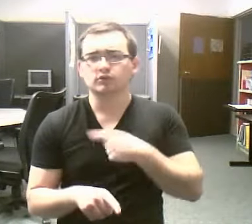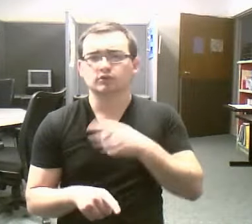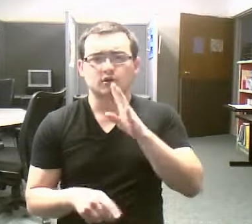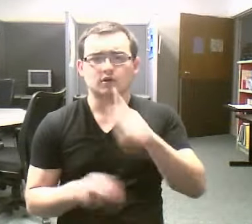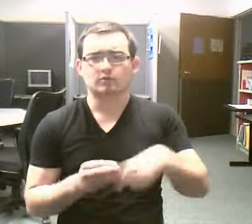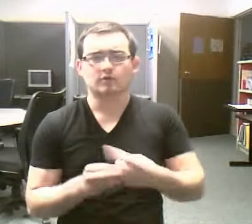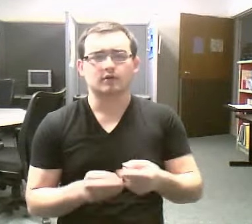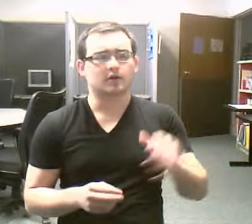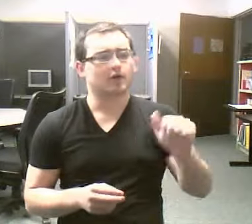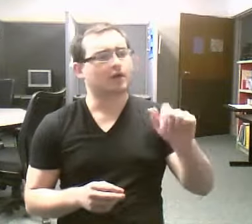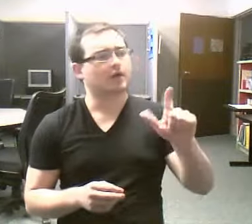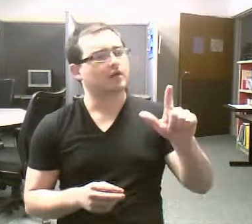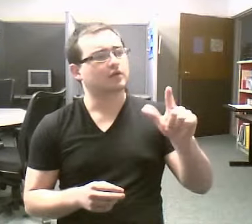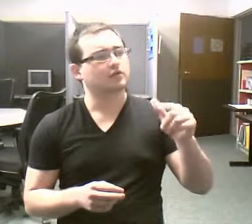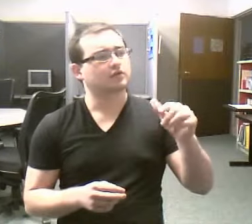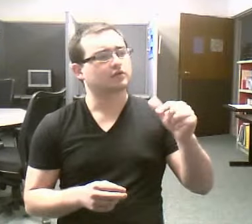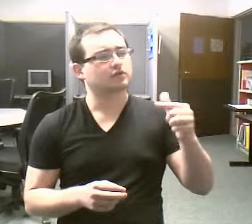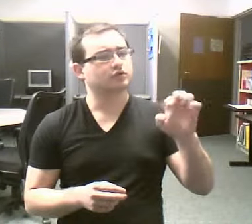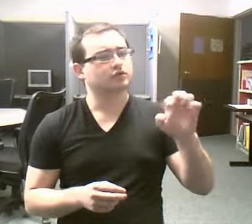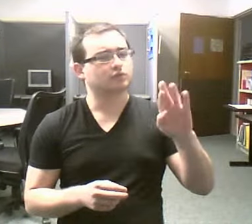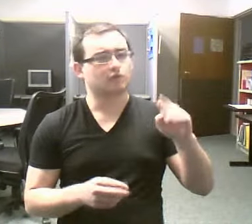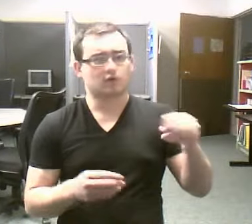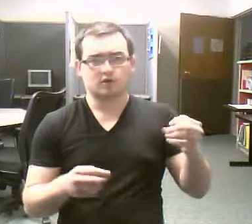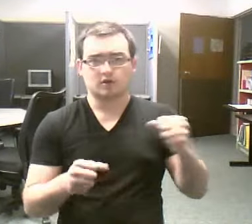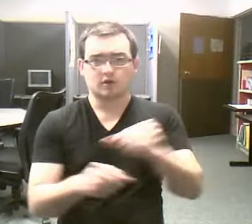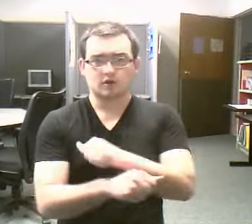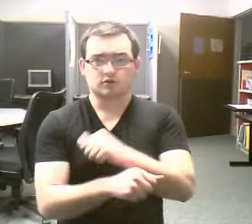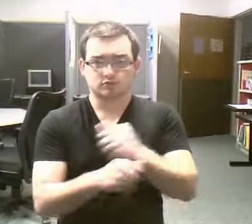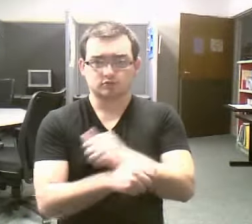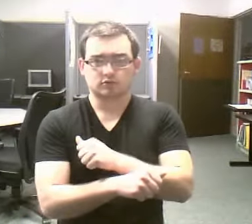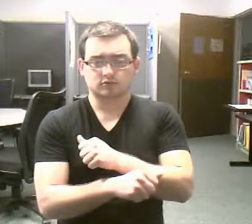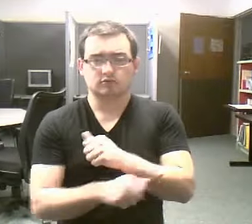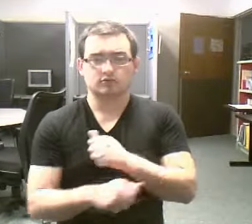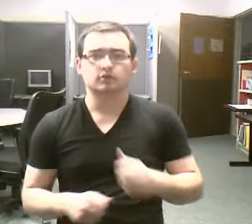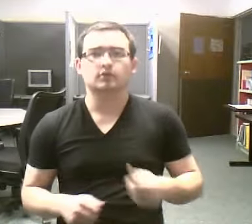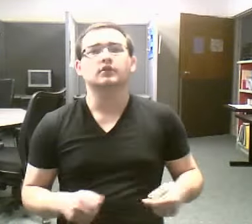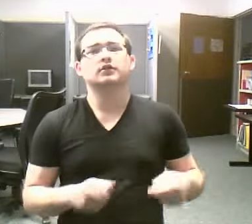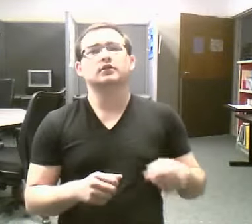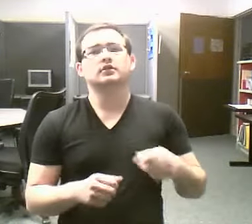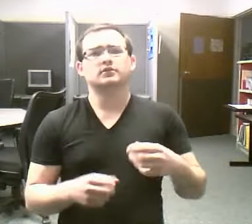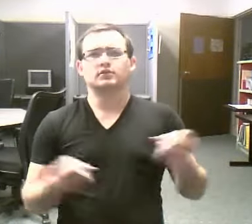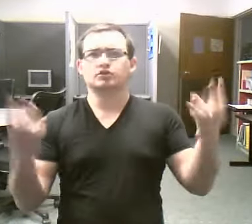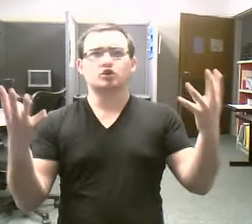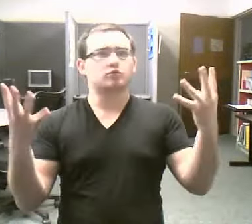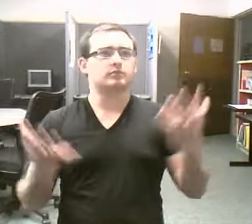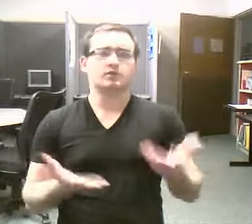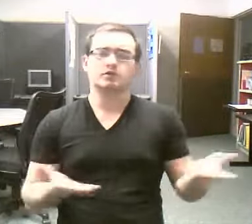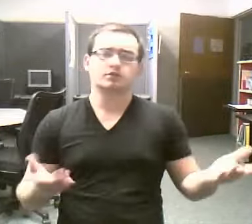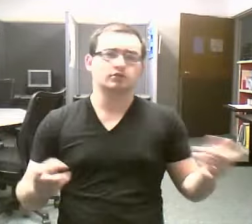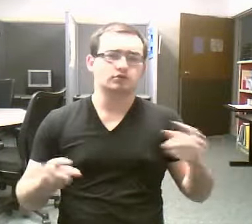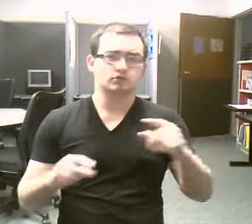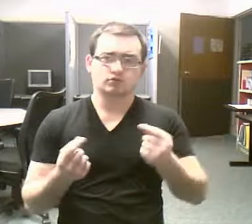little interesting. Because there's so many things you can do with a rational number. So what rational numbers are numbers that can be expressed